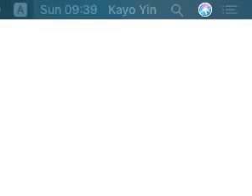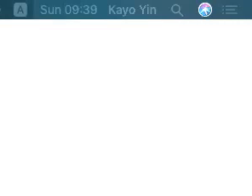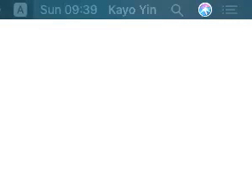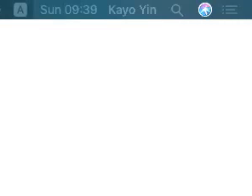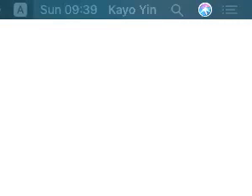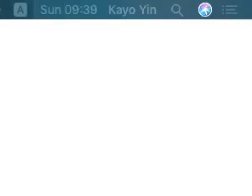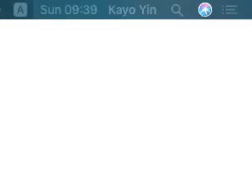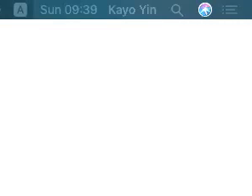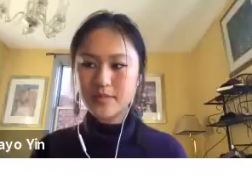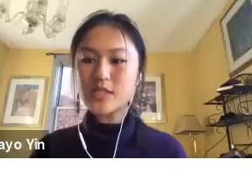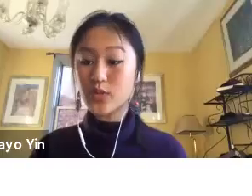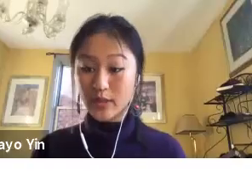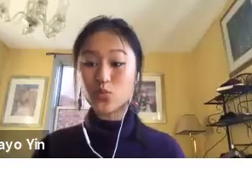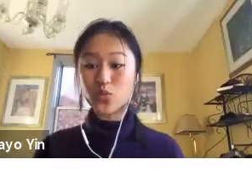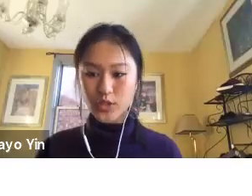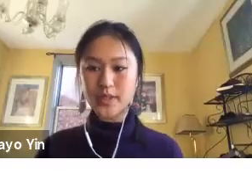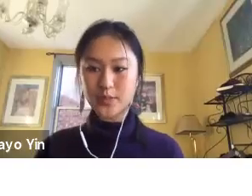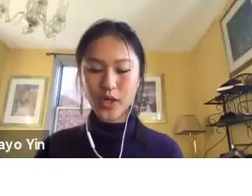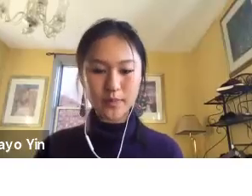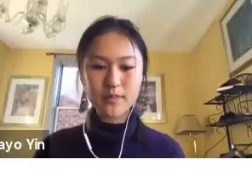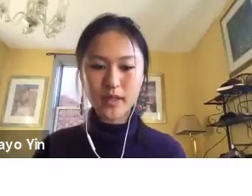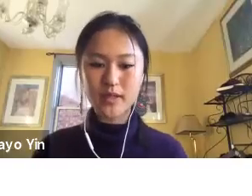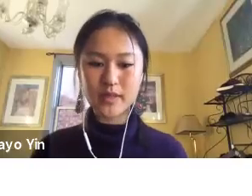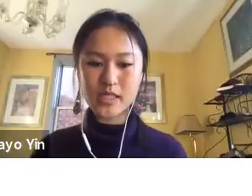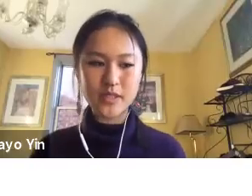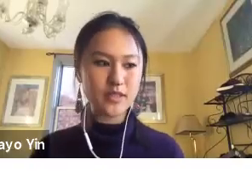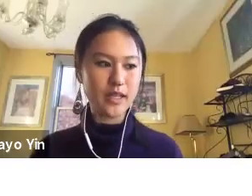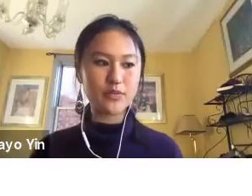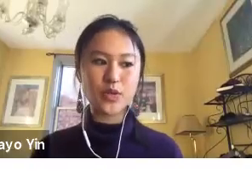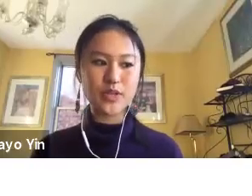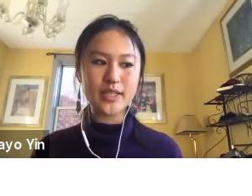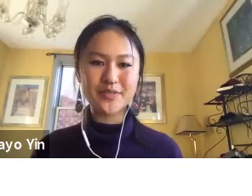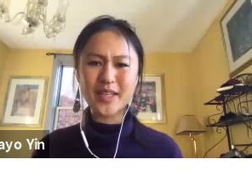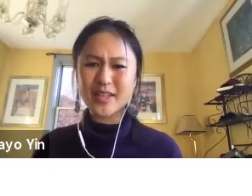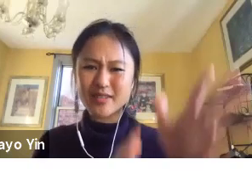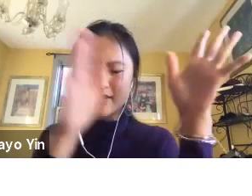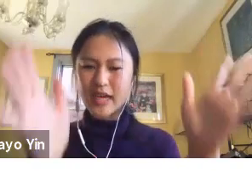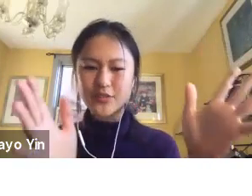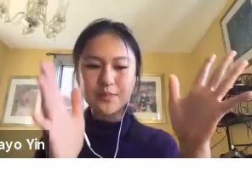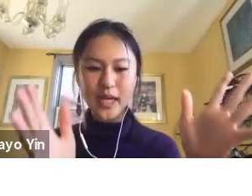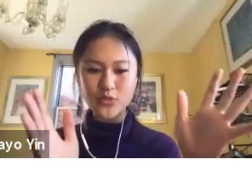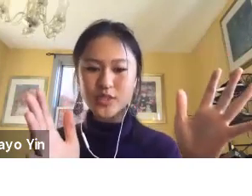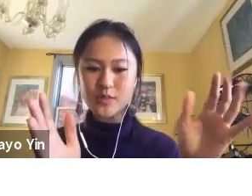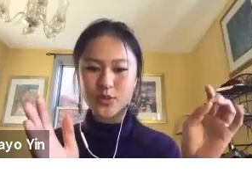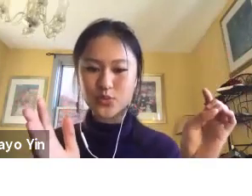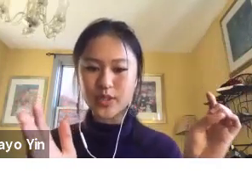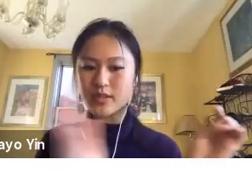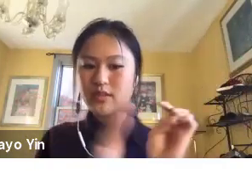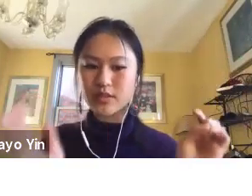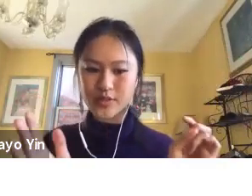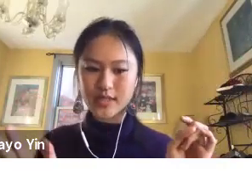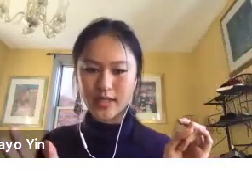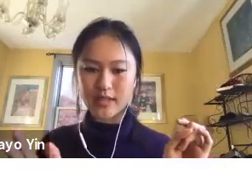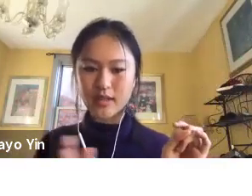well, or? Yeah, so that could be a problem, especially like if you want to identify like kind of the boundaries